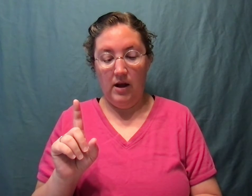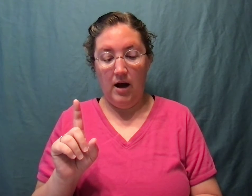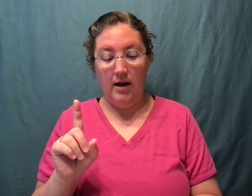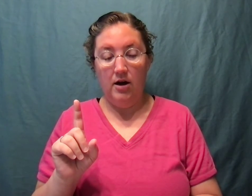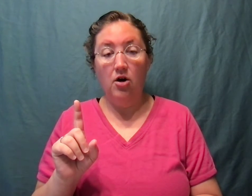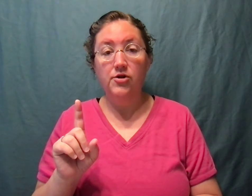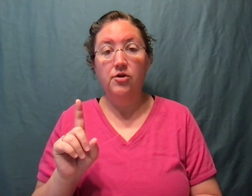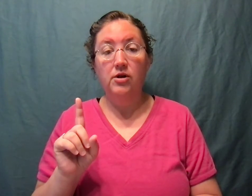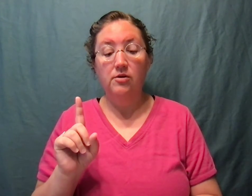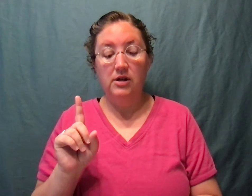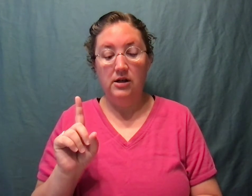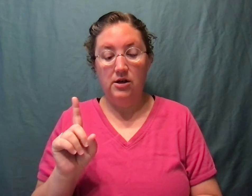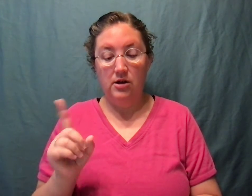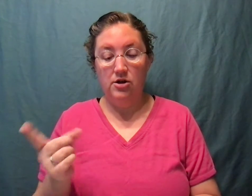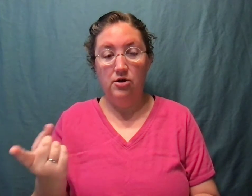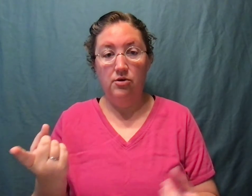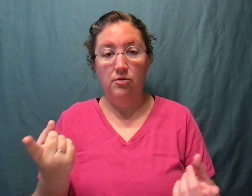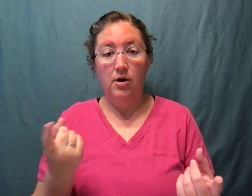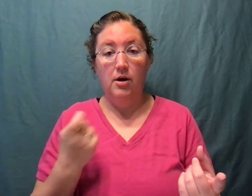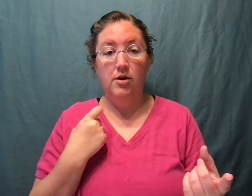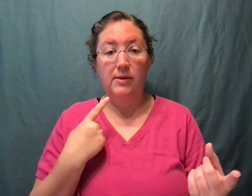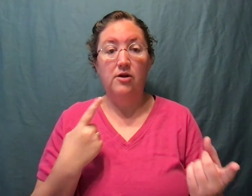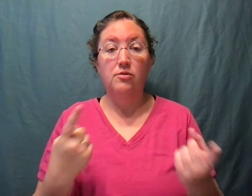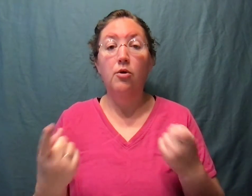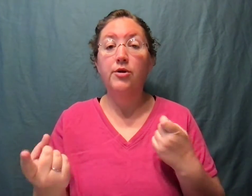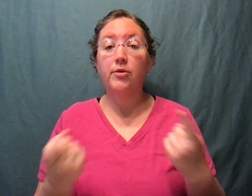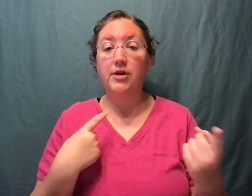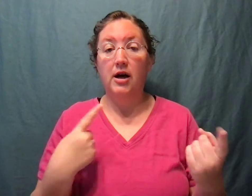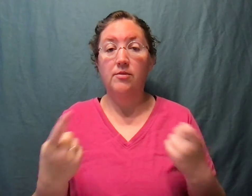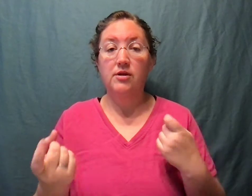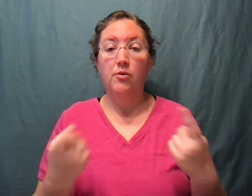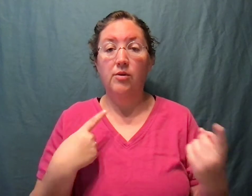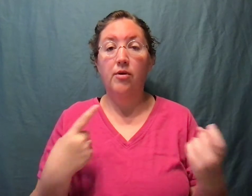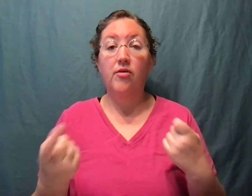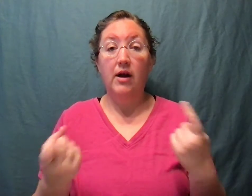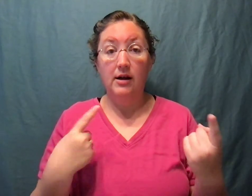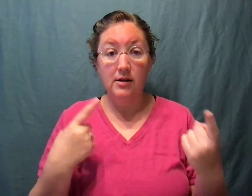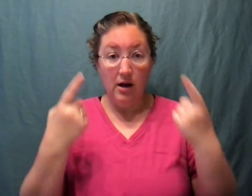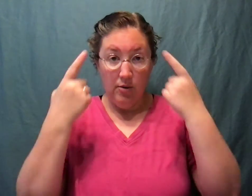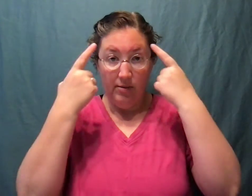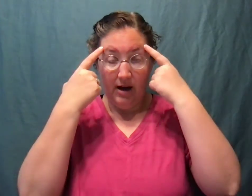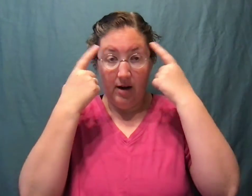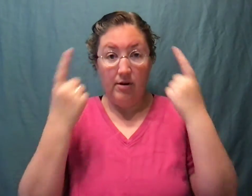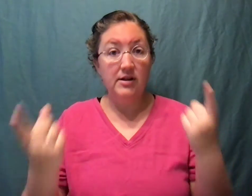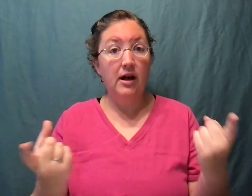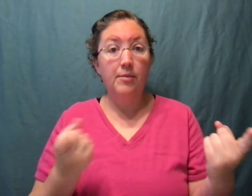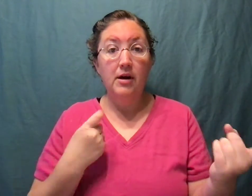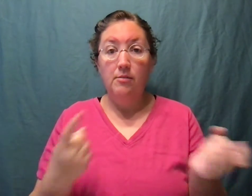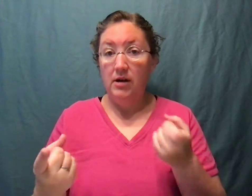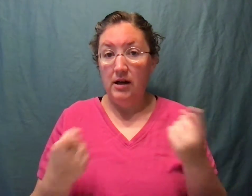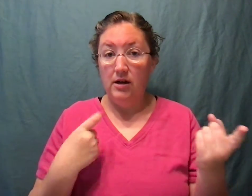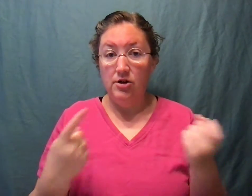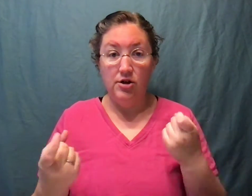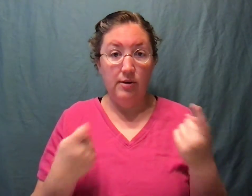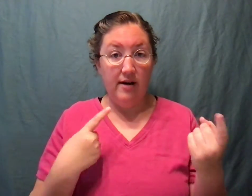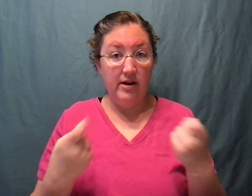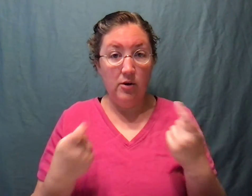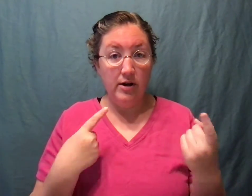I can also use it to be used multiple times with both hands with my eyebrows up, meaning, do you have any